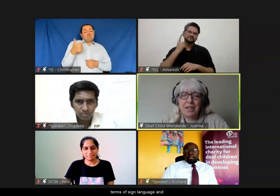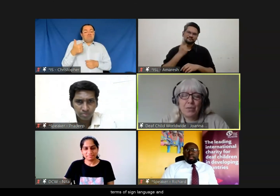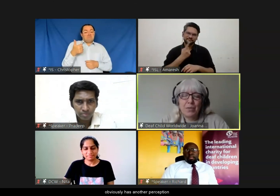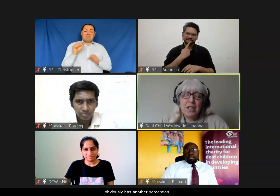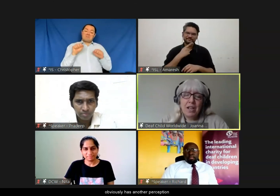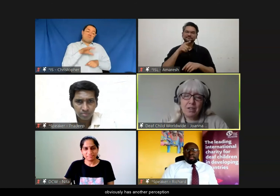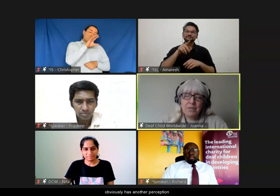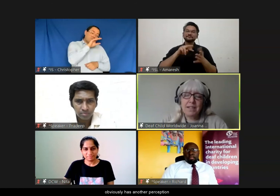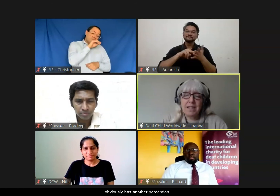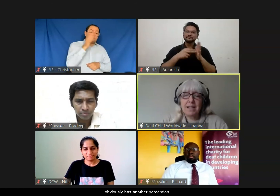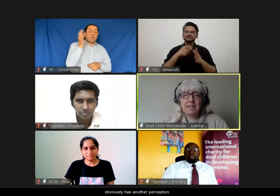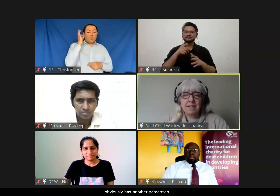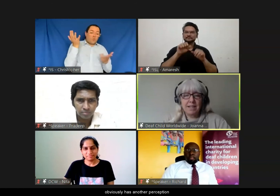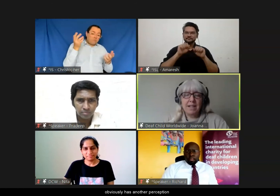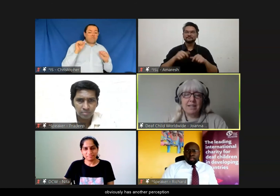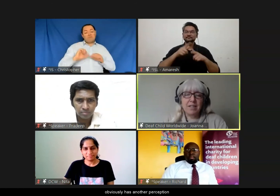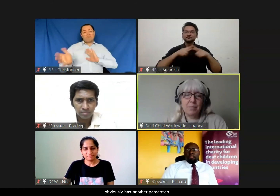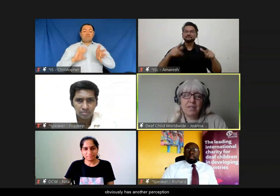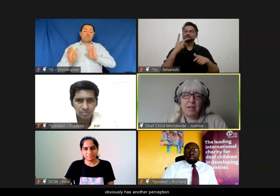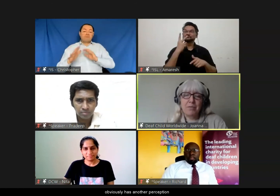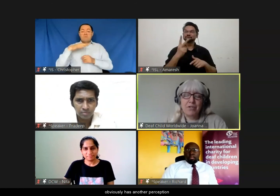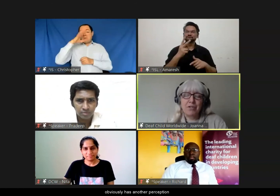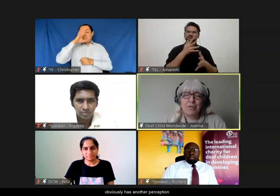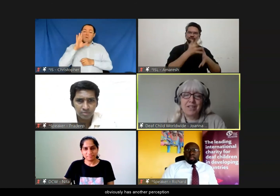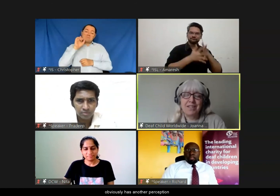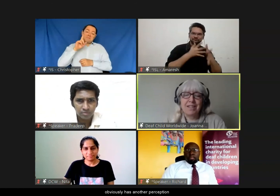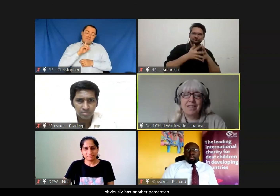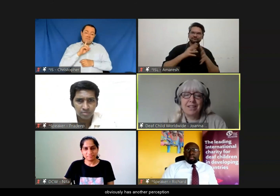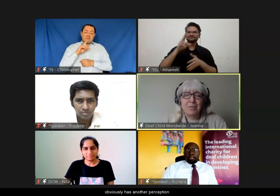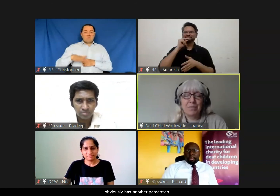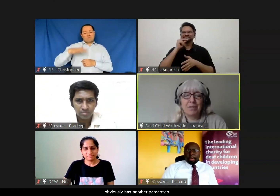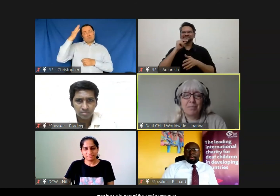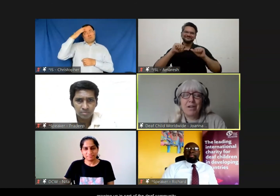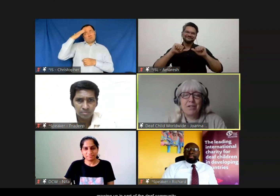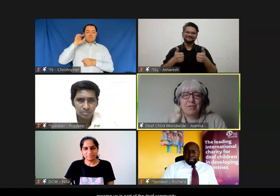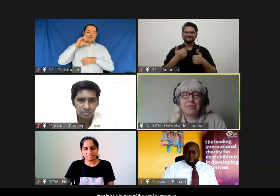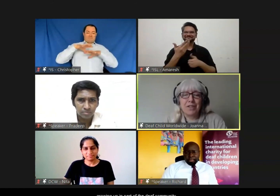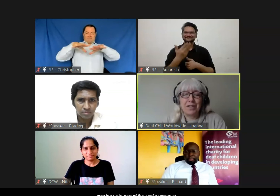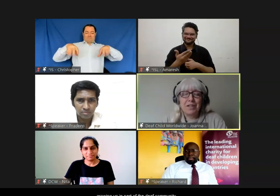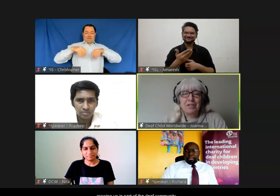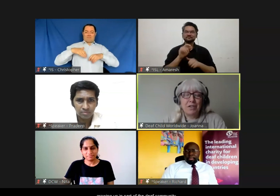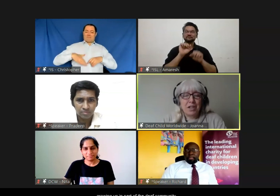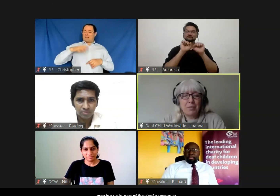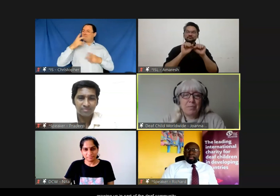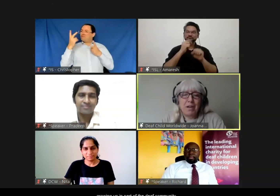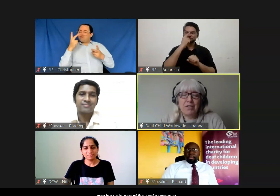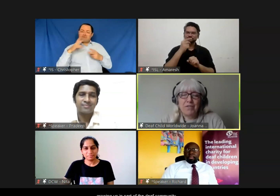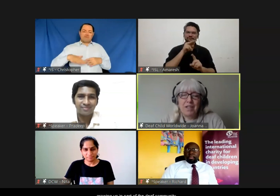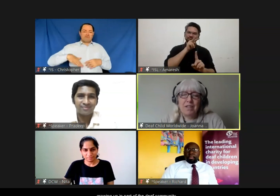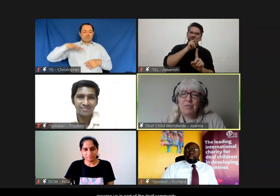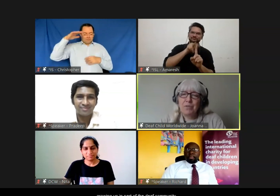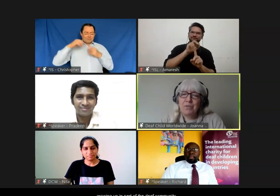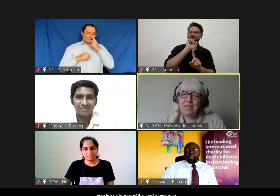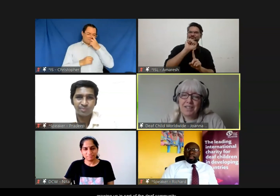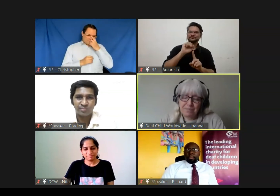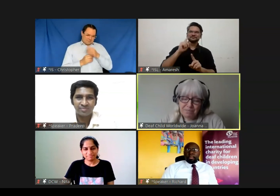spoken language, and obviously has another perception of what it's like as being part of growing up in part of the